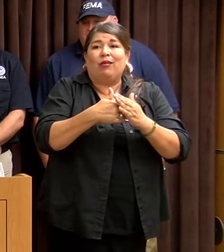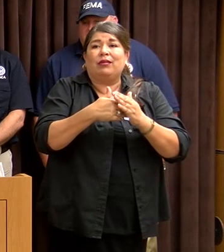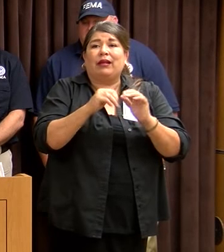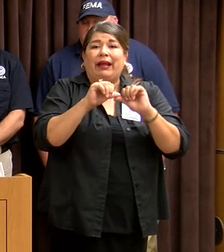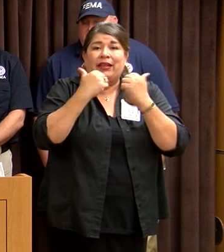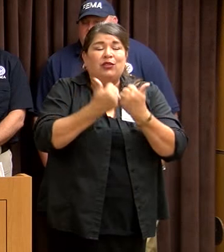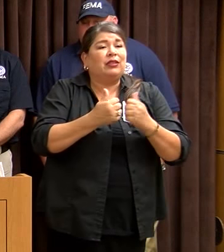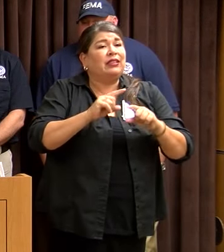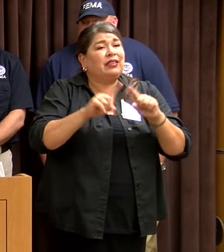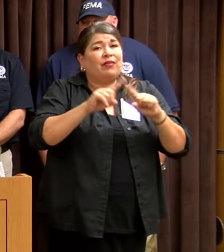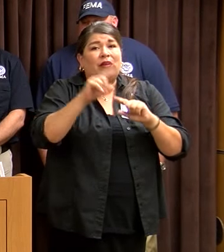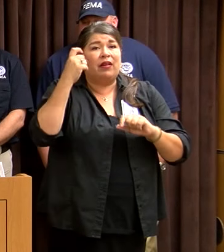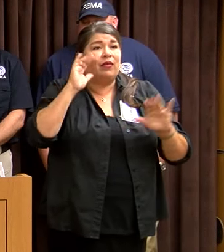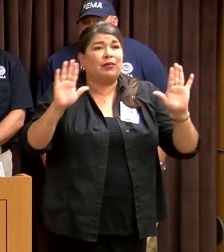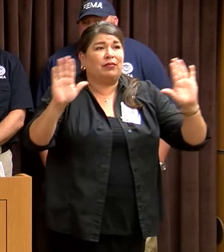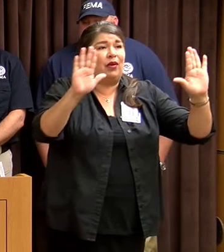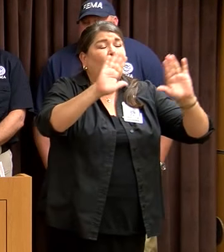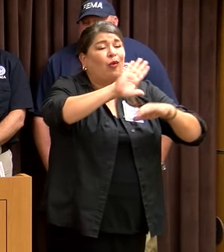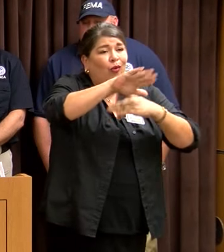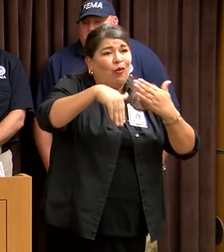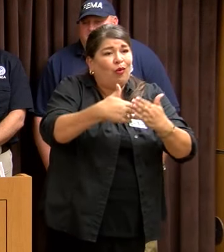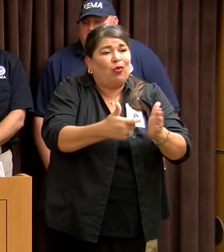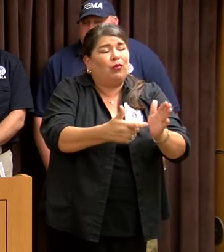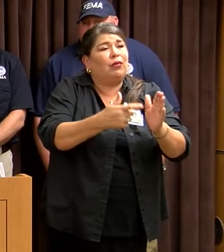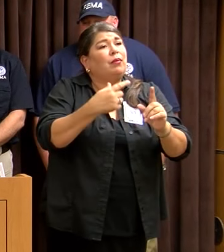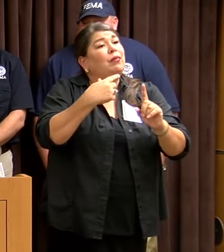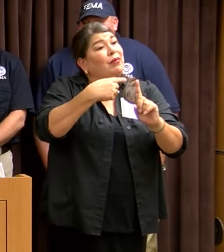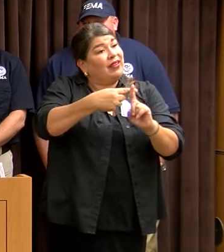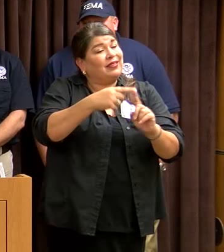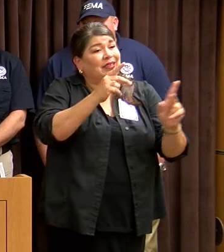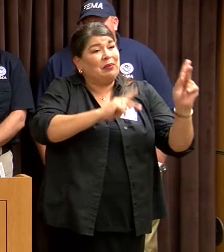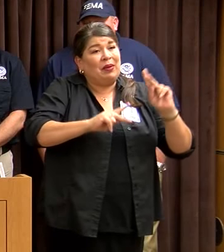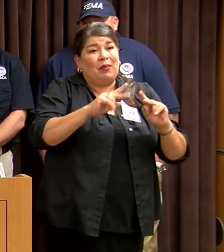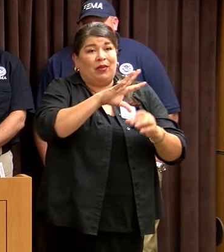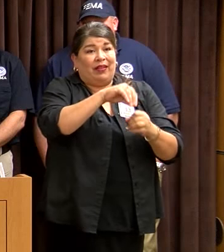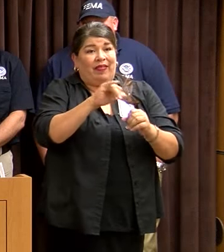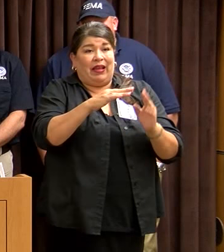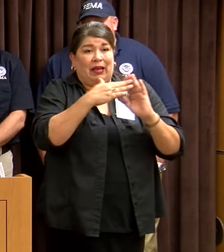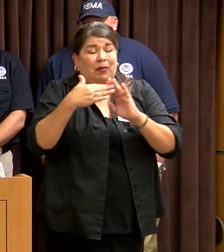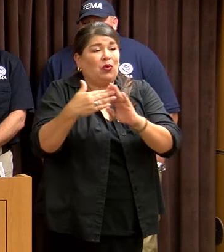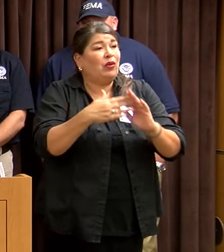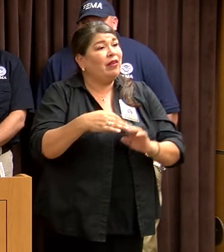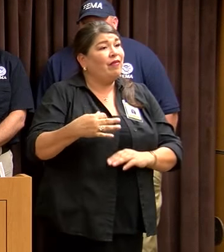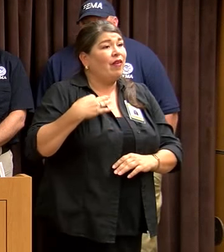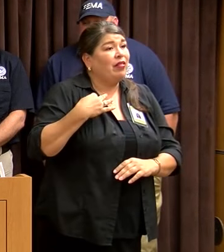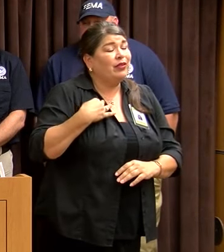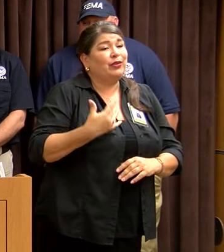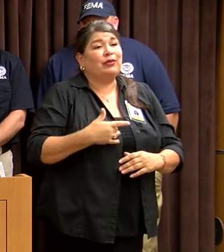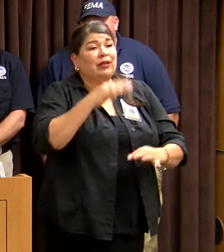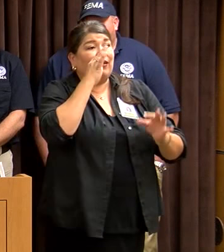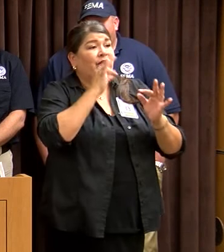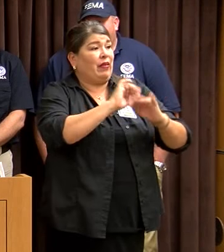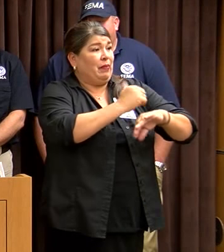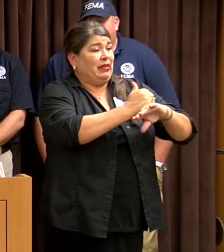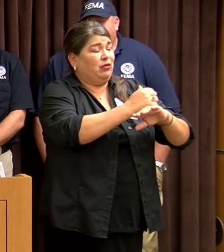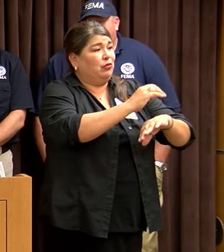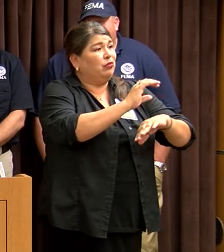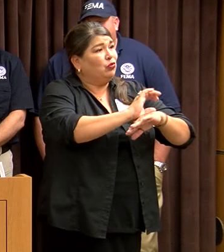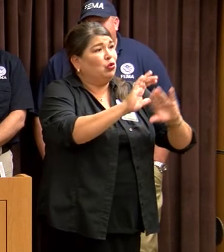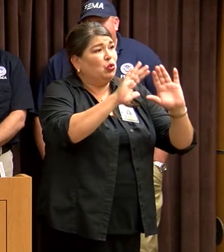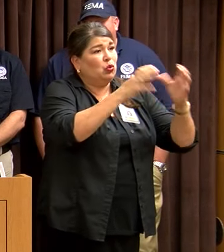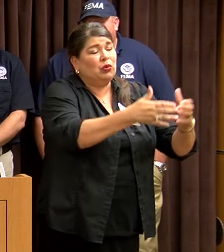levels of government, but it's also going to take the people of the community, volunteers, faith-based groups,